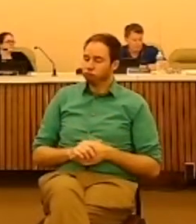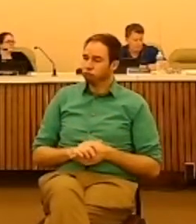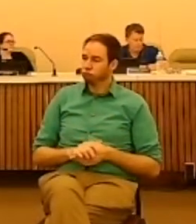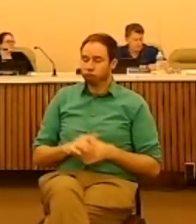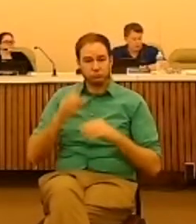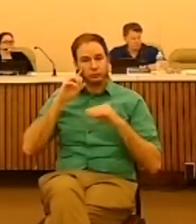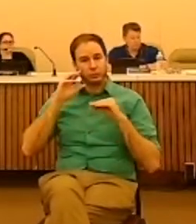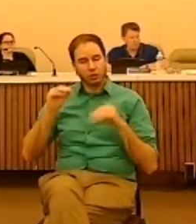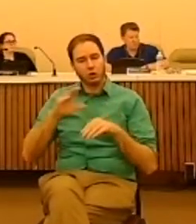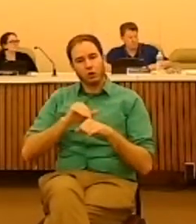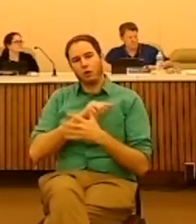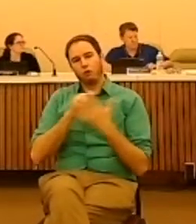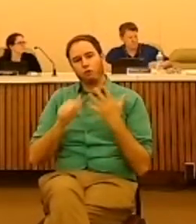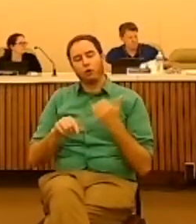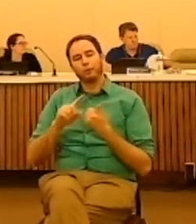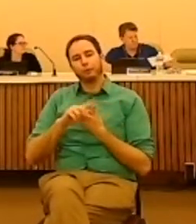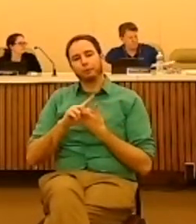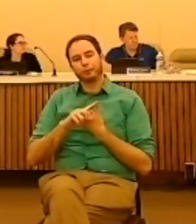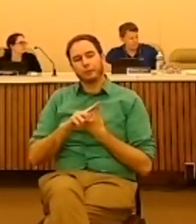Hearing none, please call the roll.